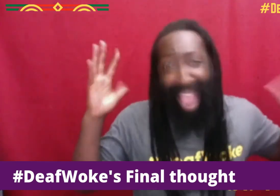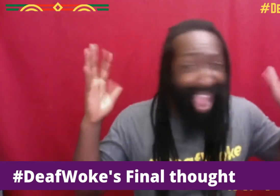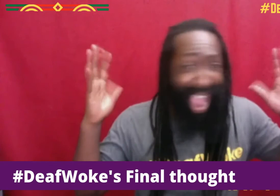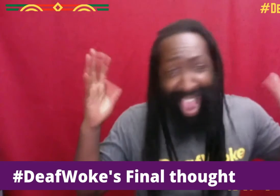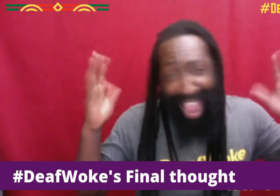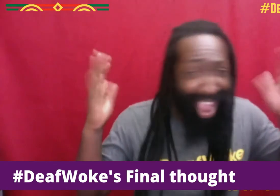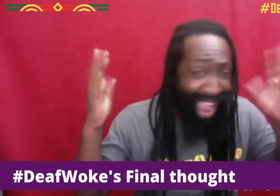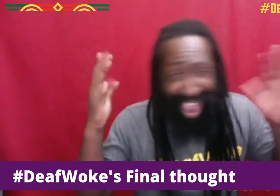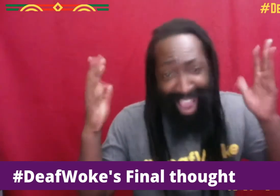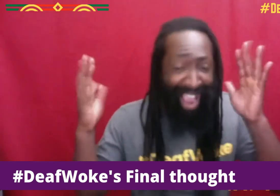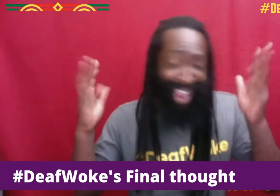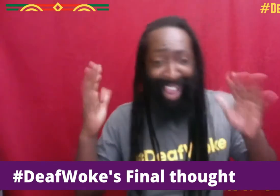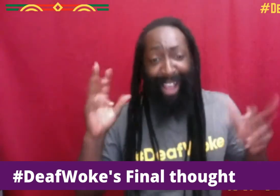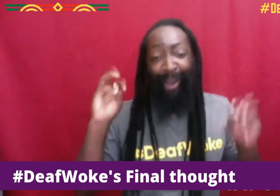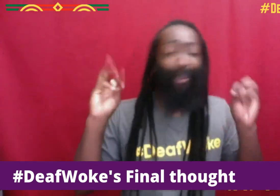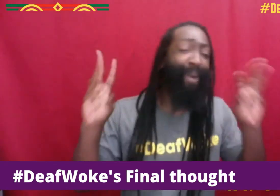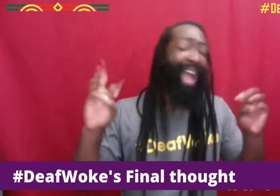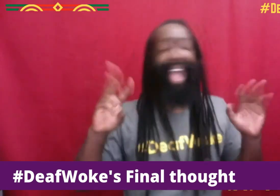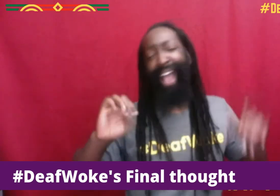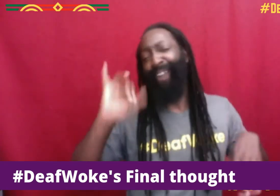Before I even say anything,